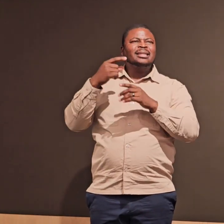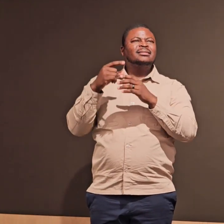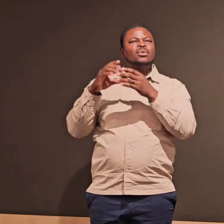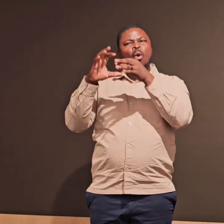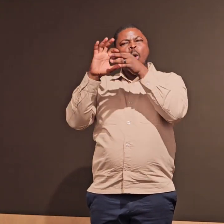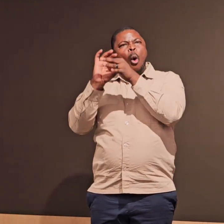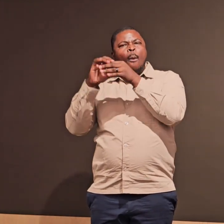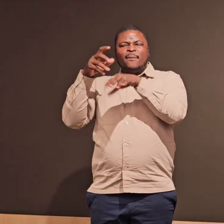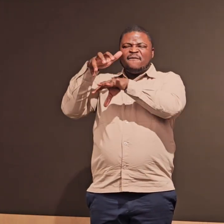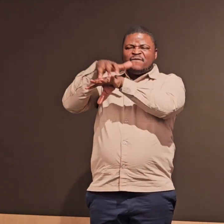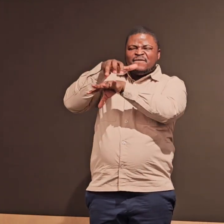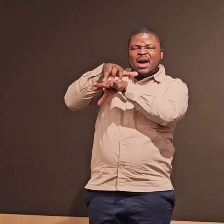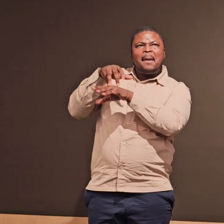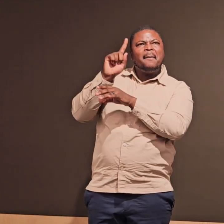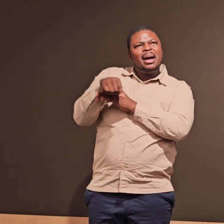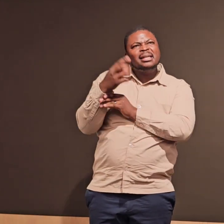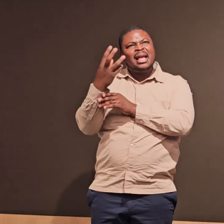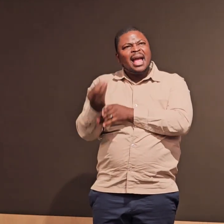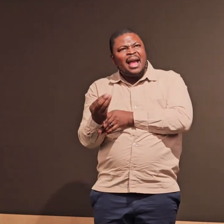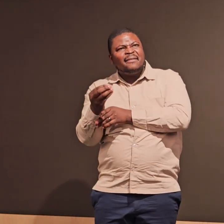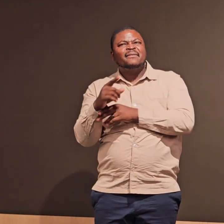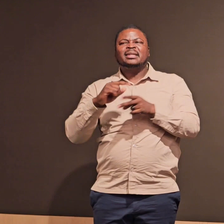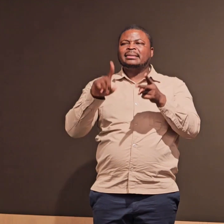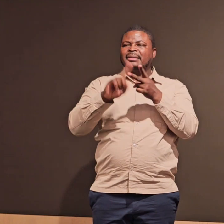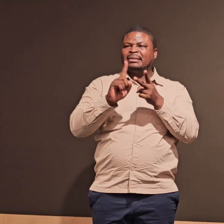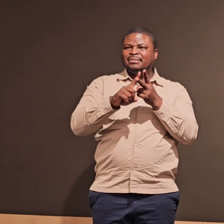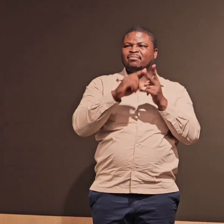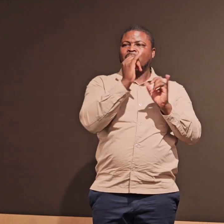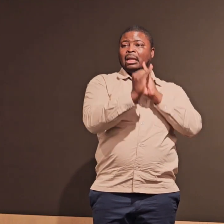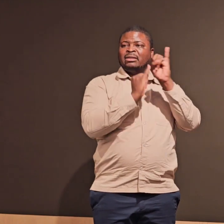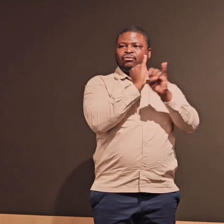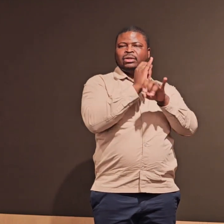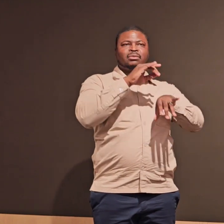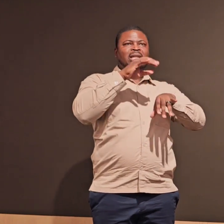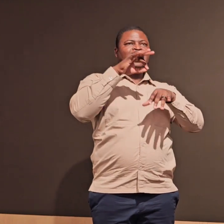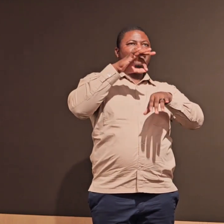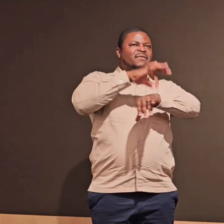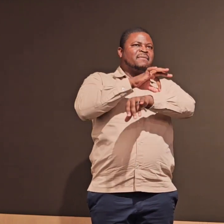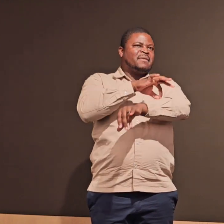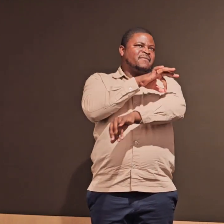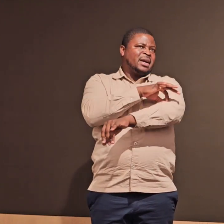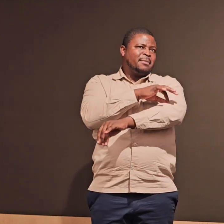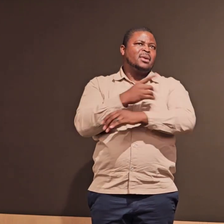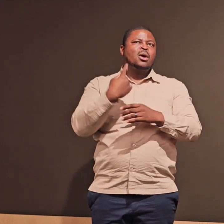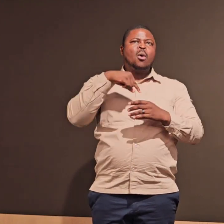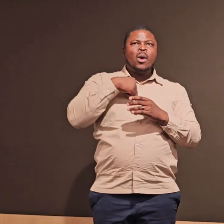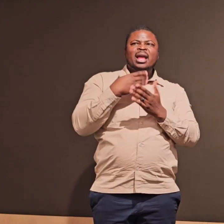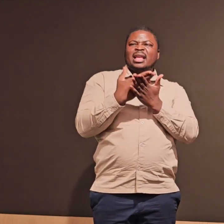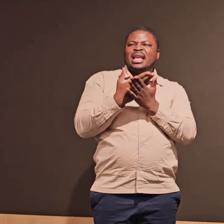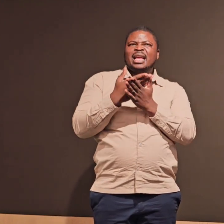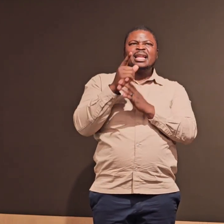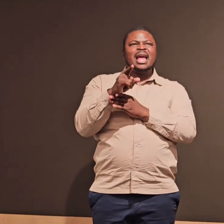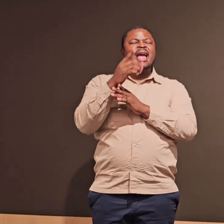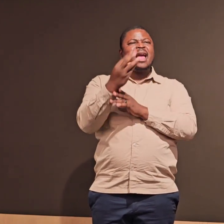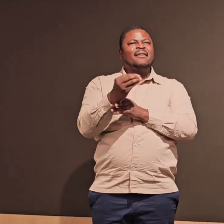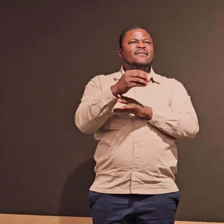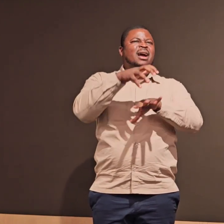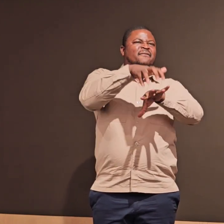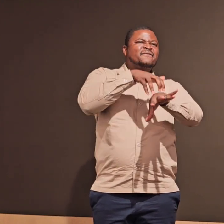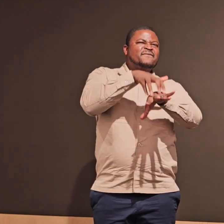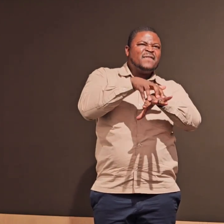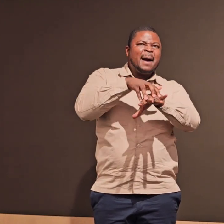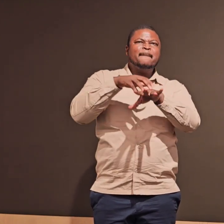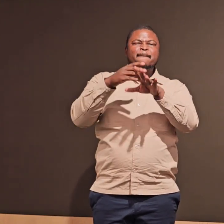then the need for focused investment and the establishment of agri-hubs where we can also shelve this the food that we will